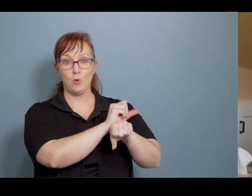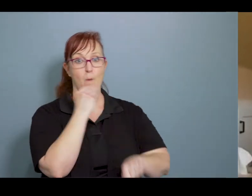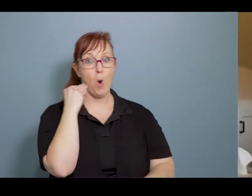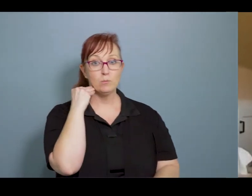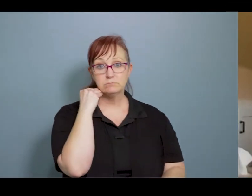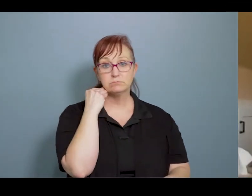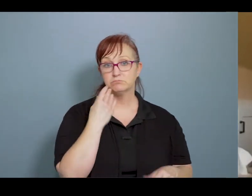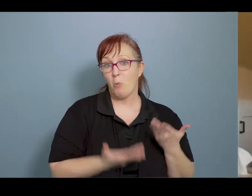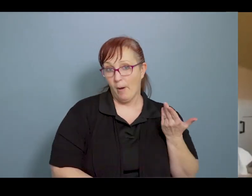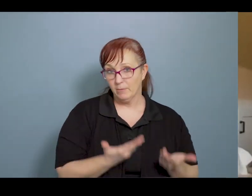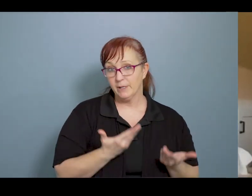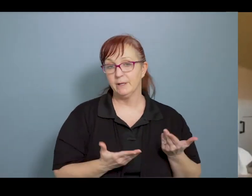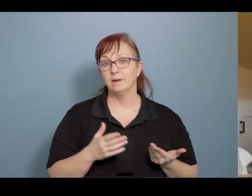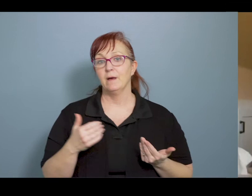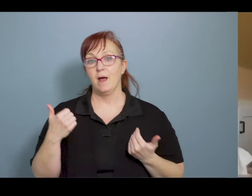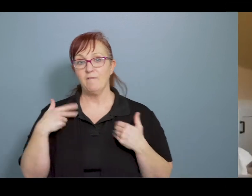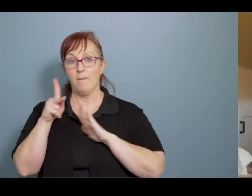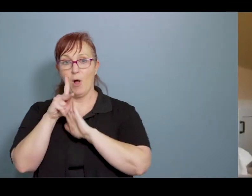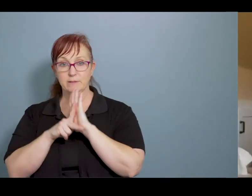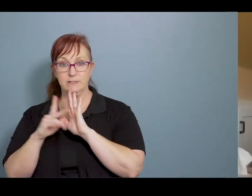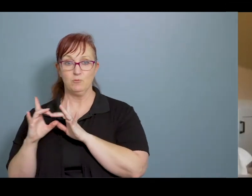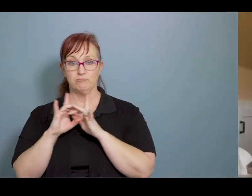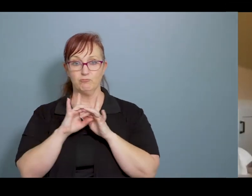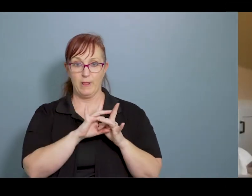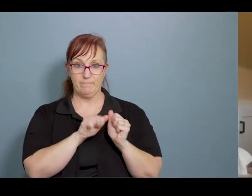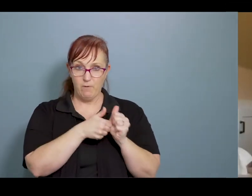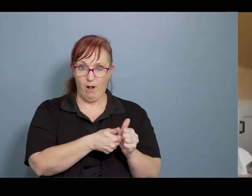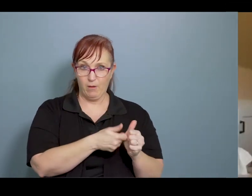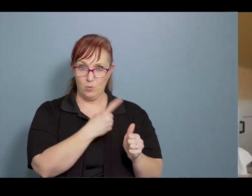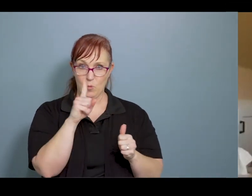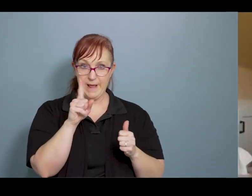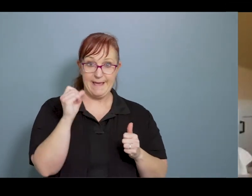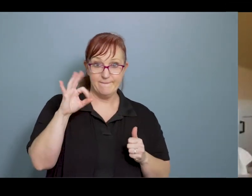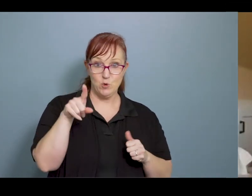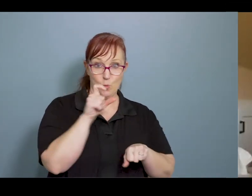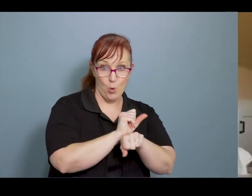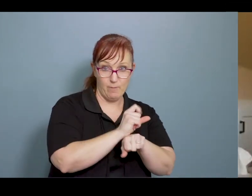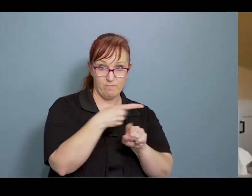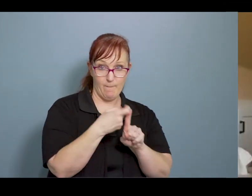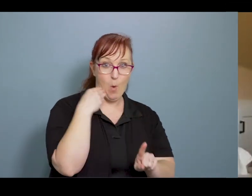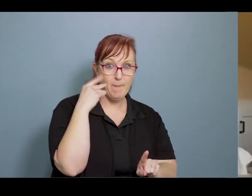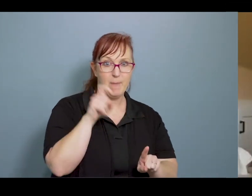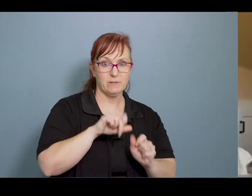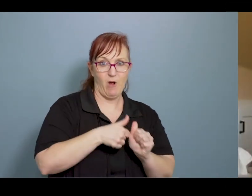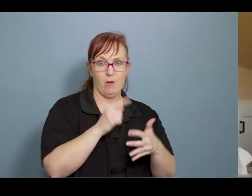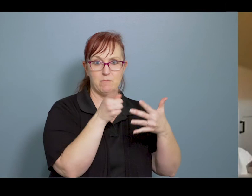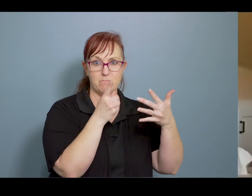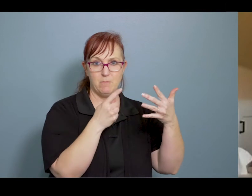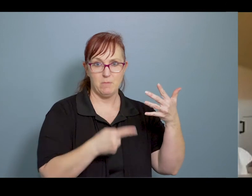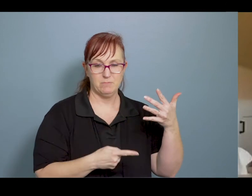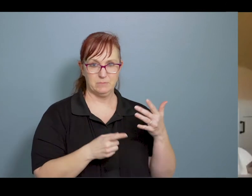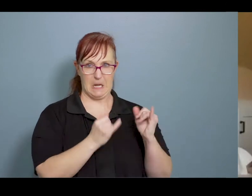we have a policy related to that. And so we'll take those things on a case-by-case